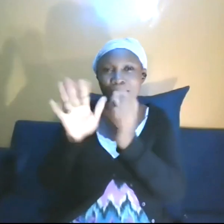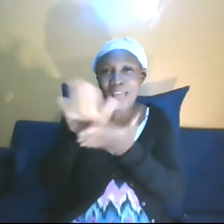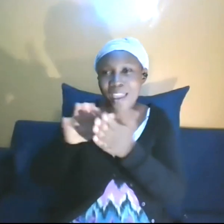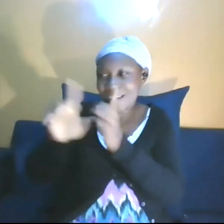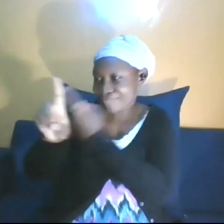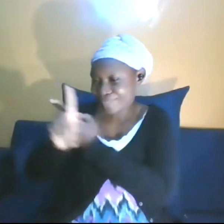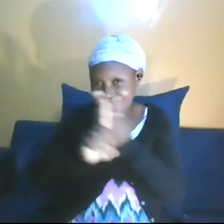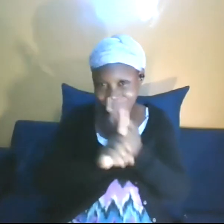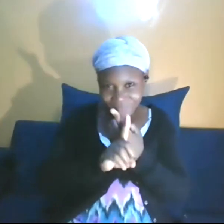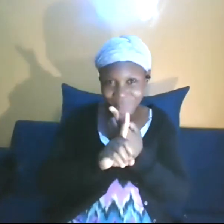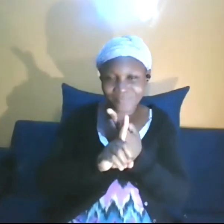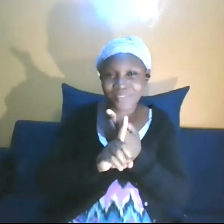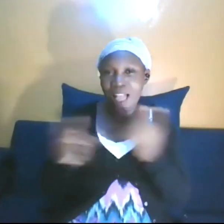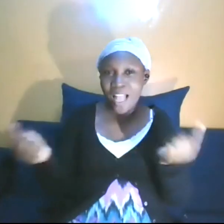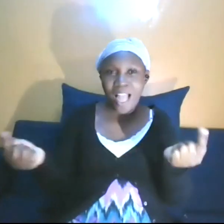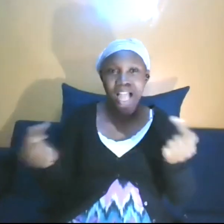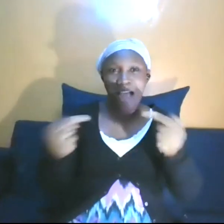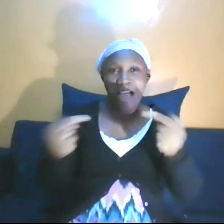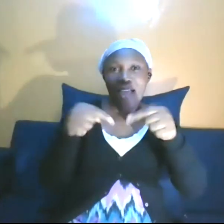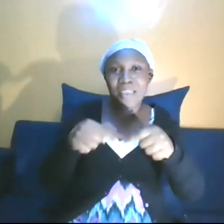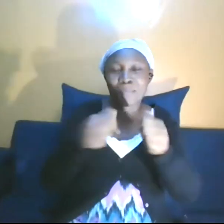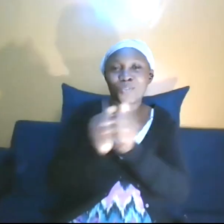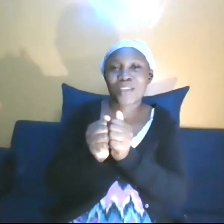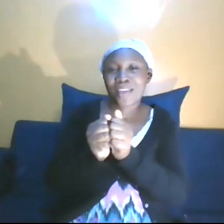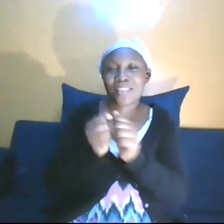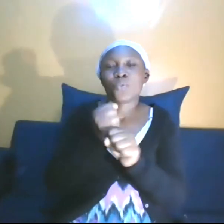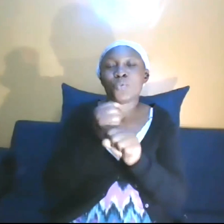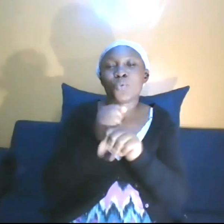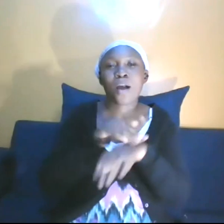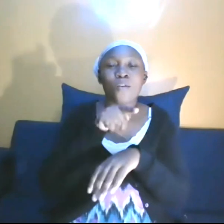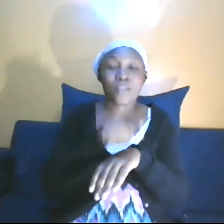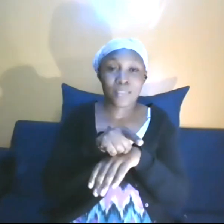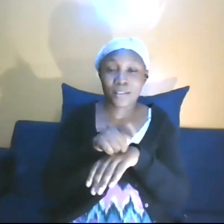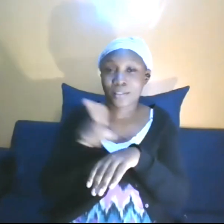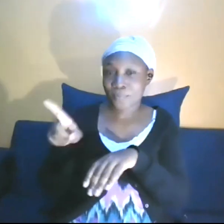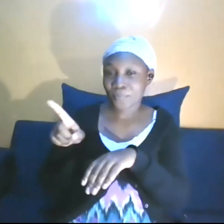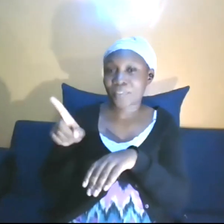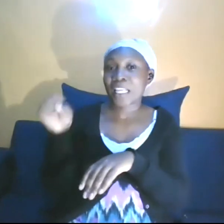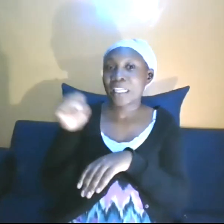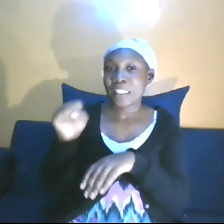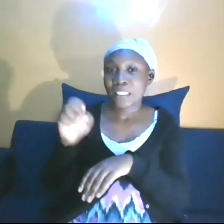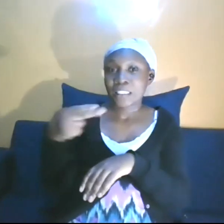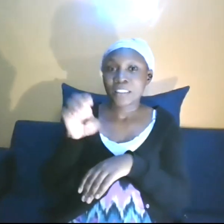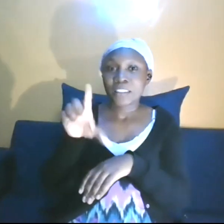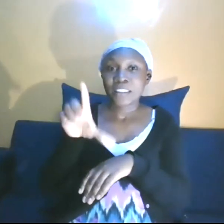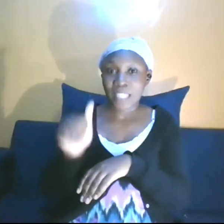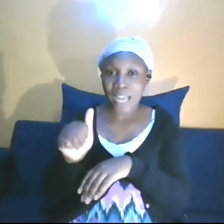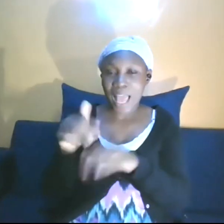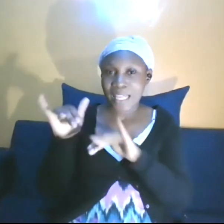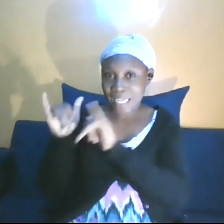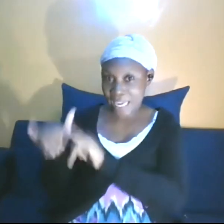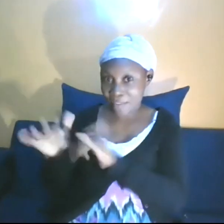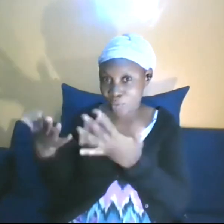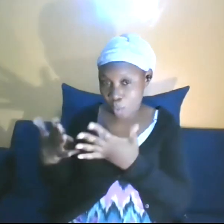and in terms of where we do our work. And while she obviously lives in the States, she does her work in Southeast